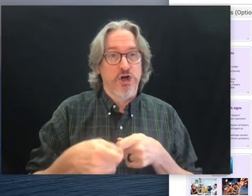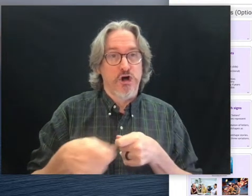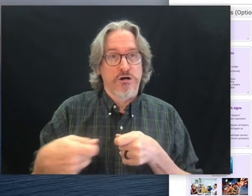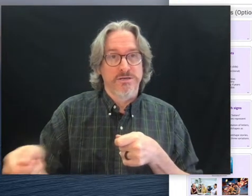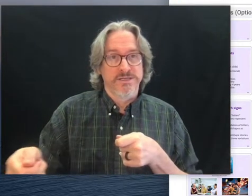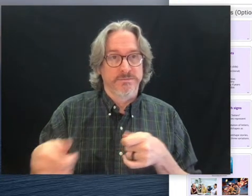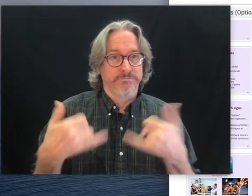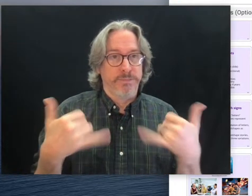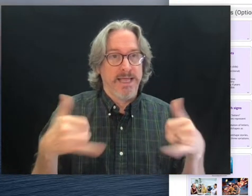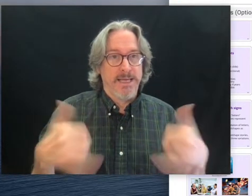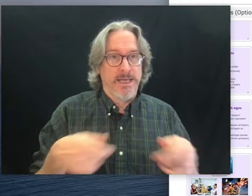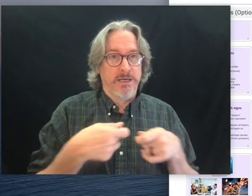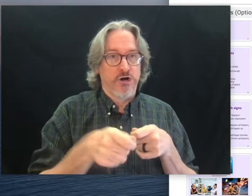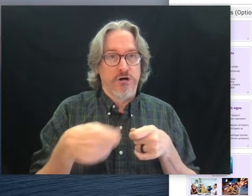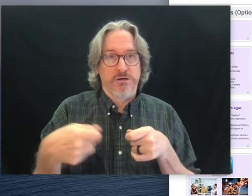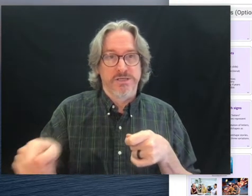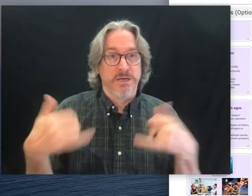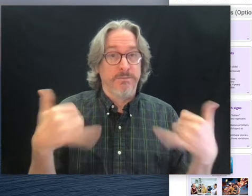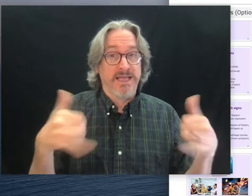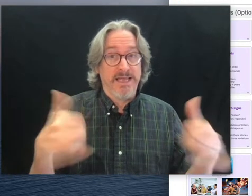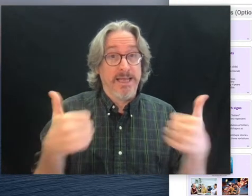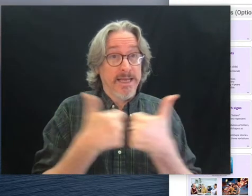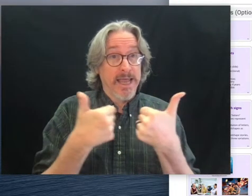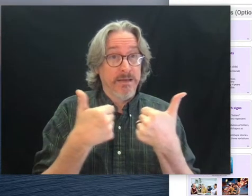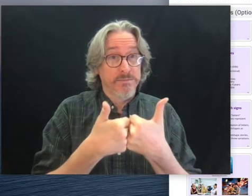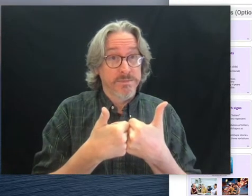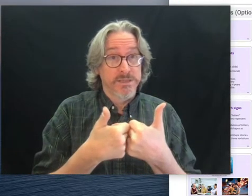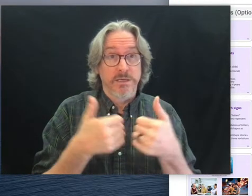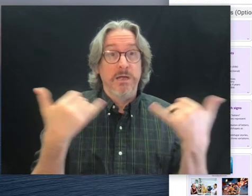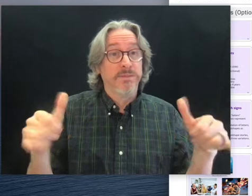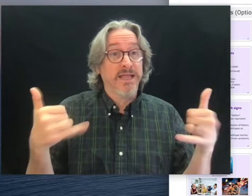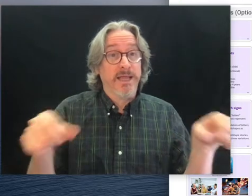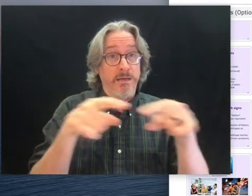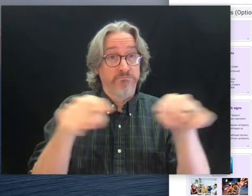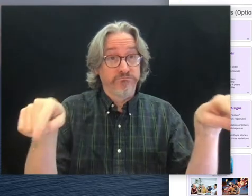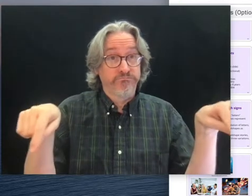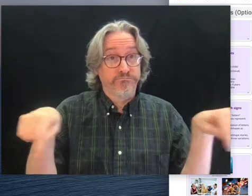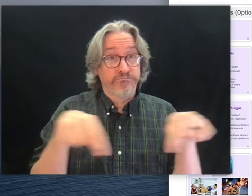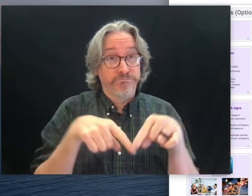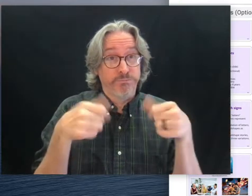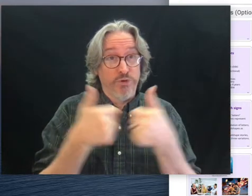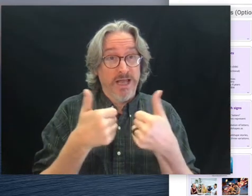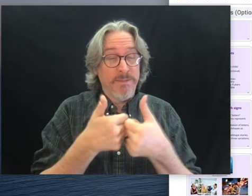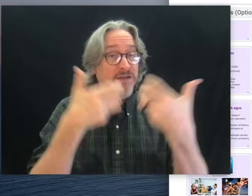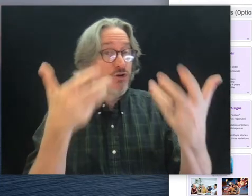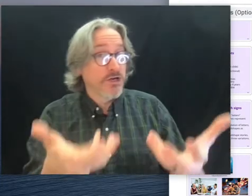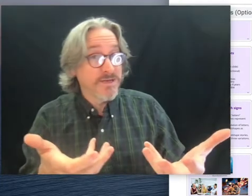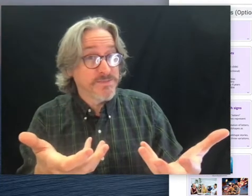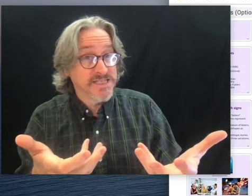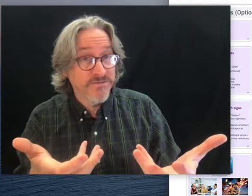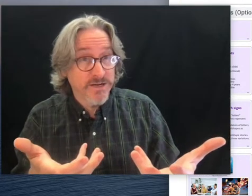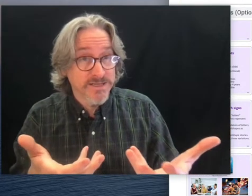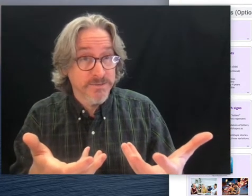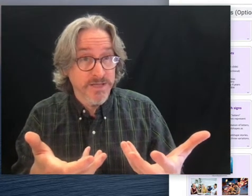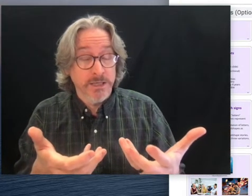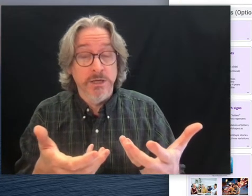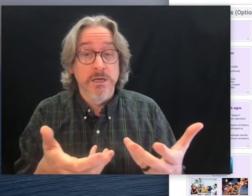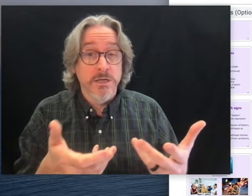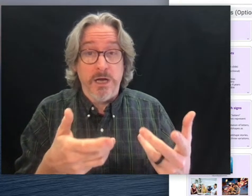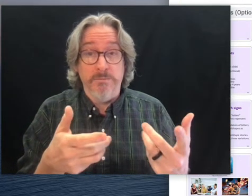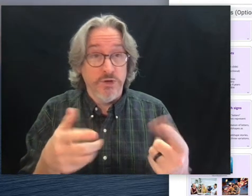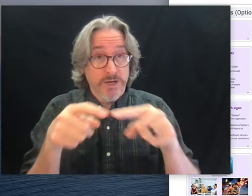Playing cards, playing games, playing board game. And if you're going to be specific about